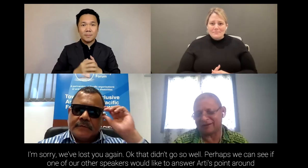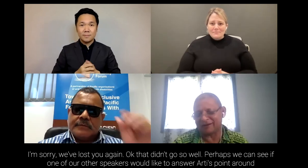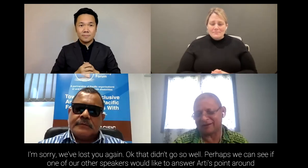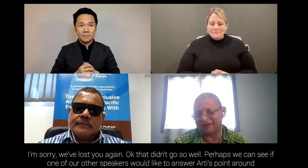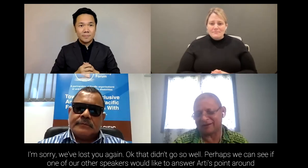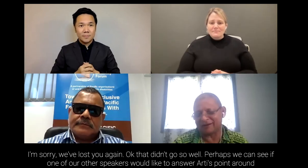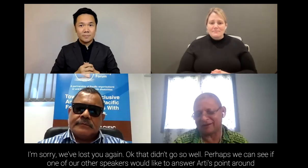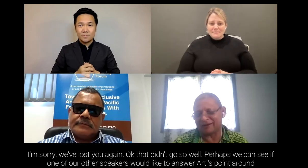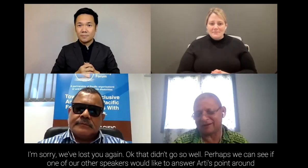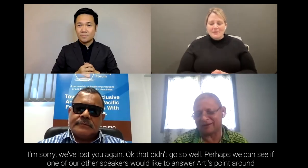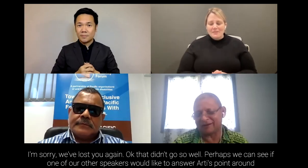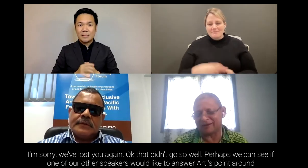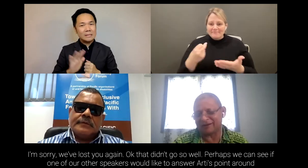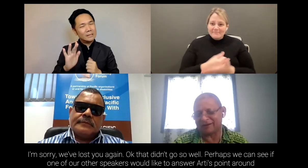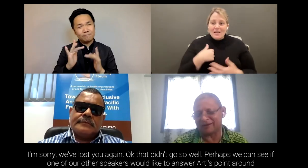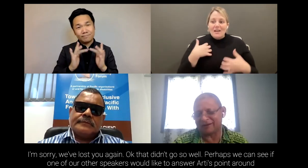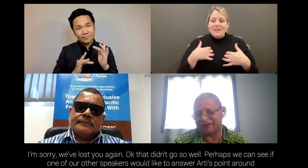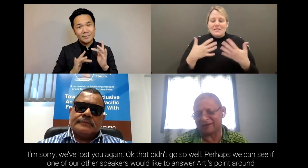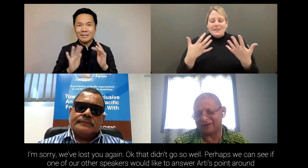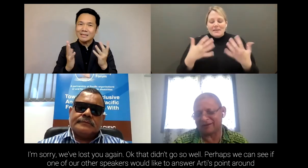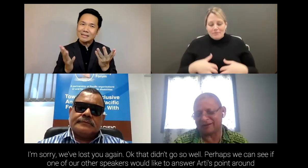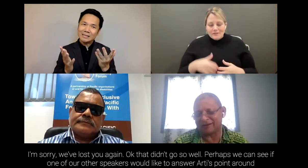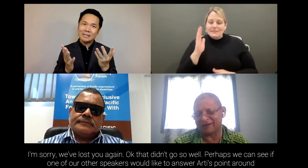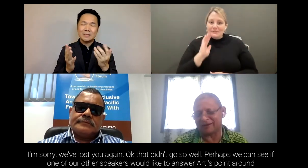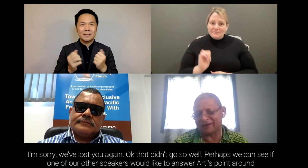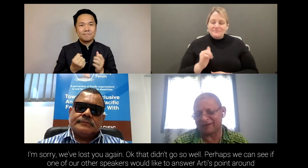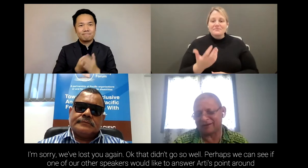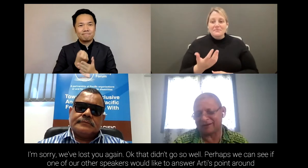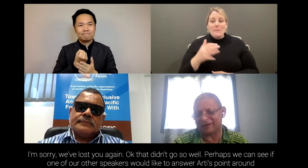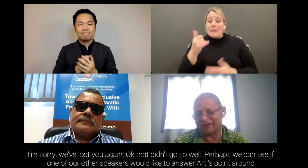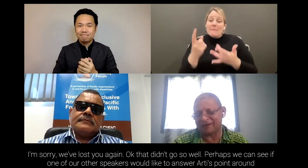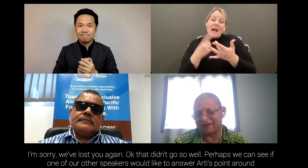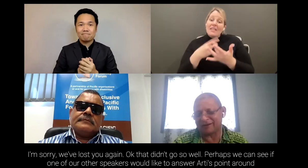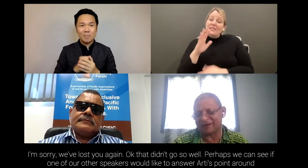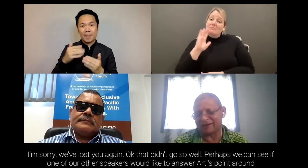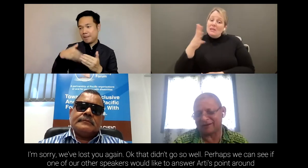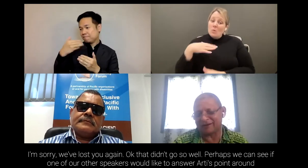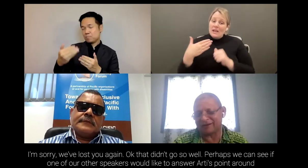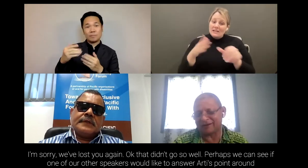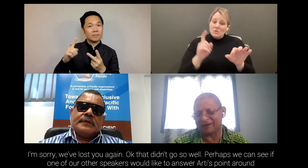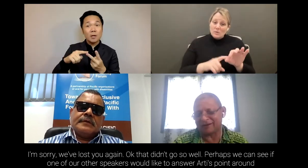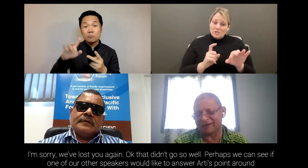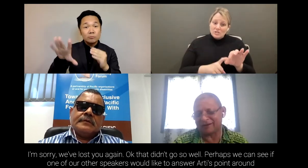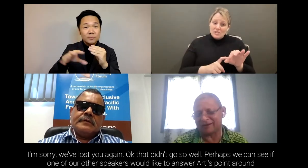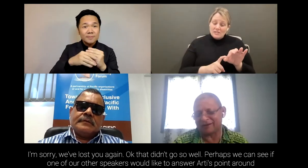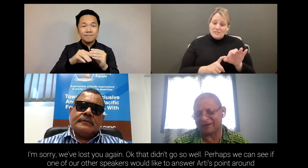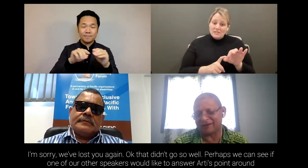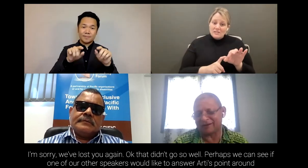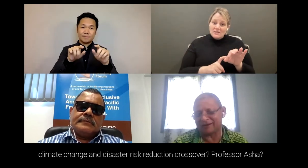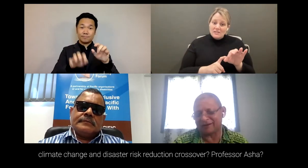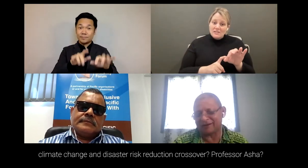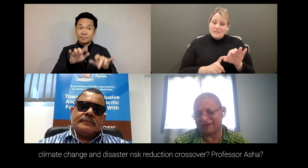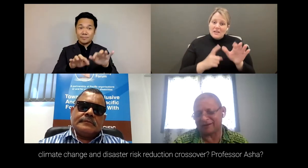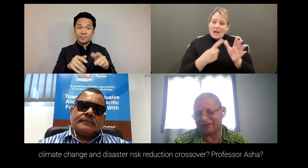Okay, that didn't go so well. Perhaps we could see if one of our other speakers would like to answer Artie's point